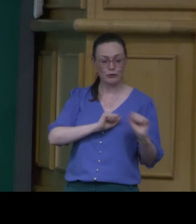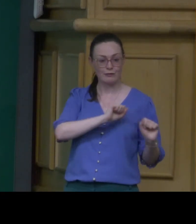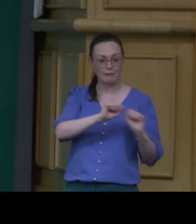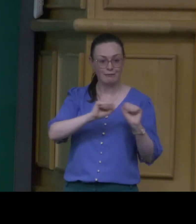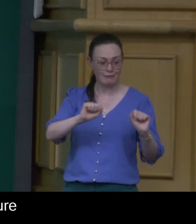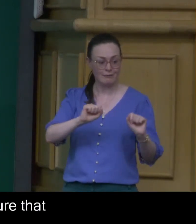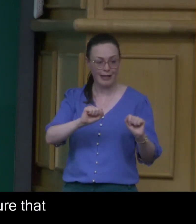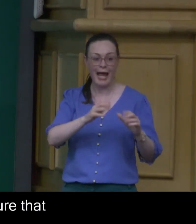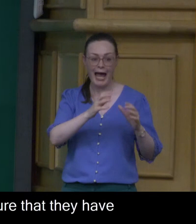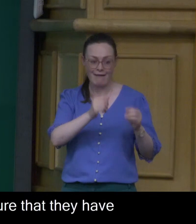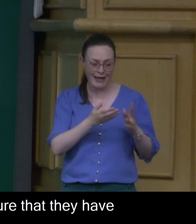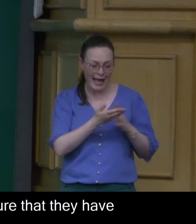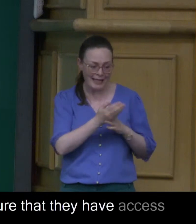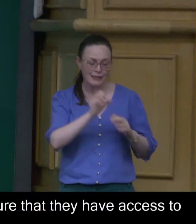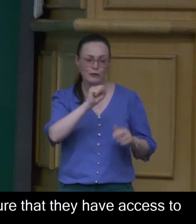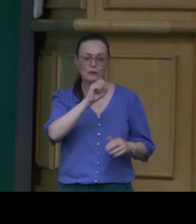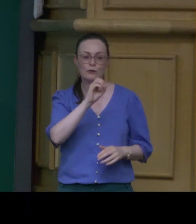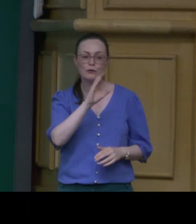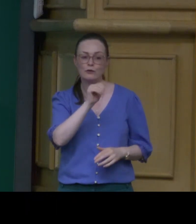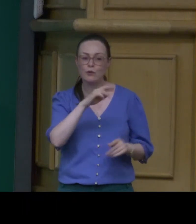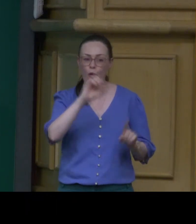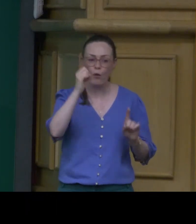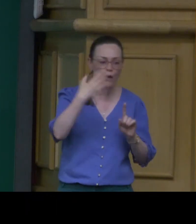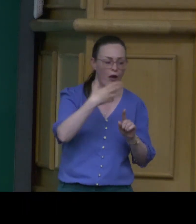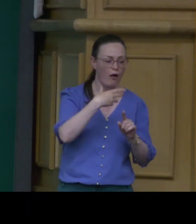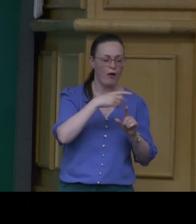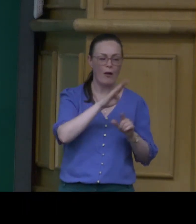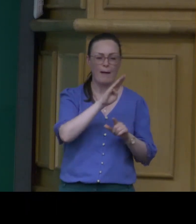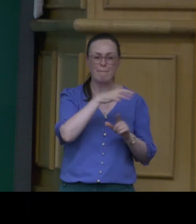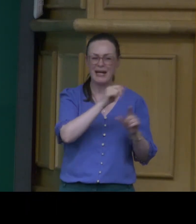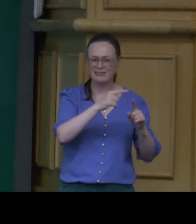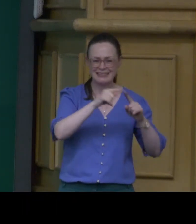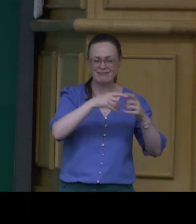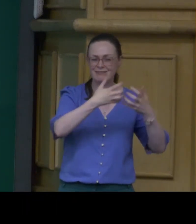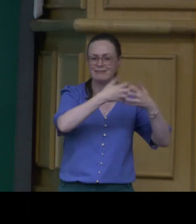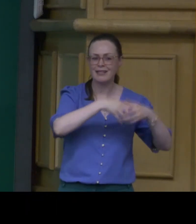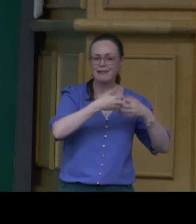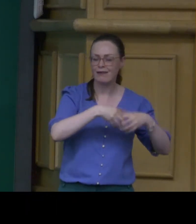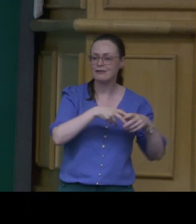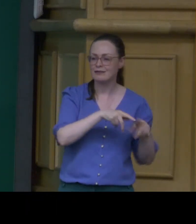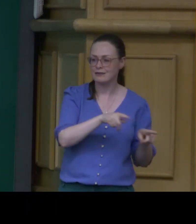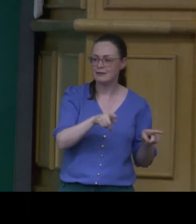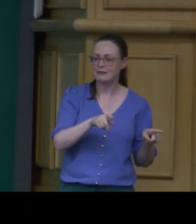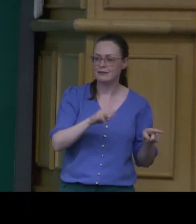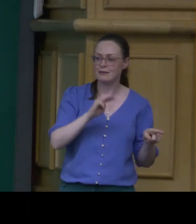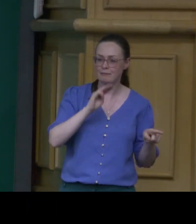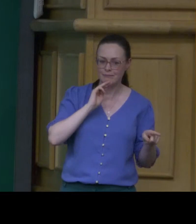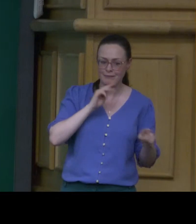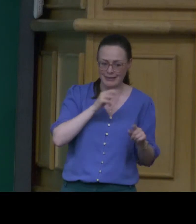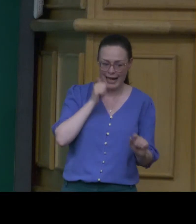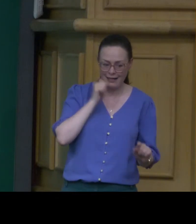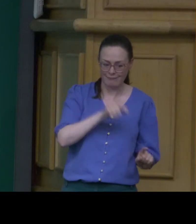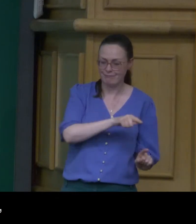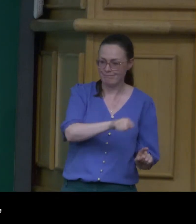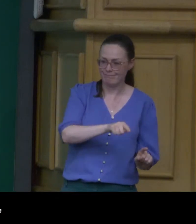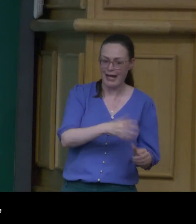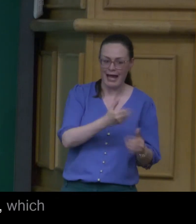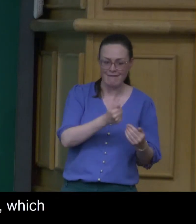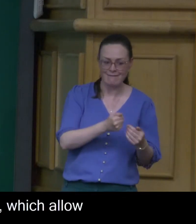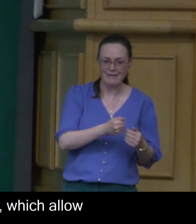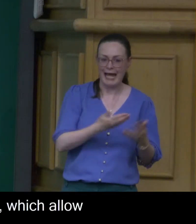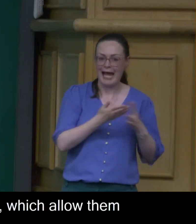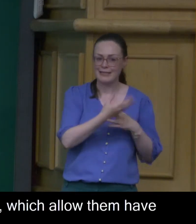have access to the solar, battery, and other technologies which allow them to have access to